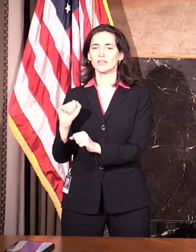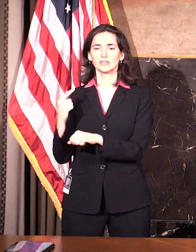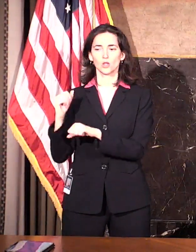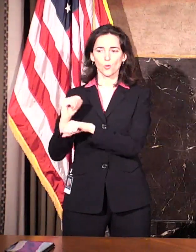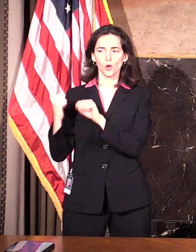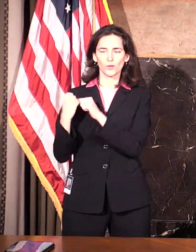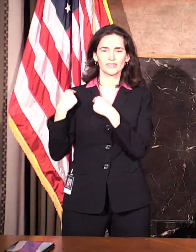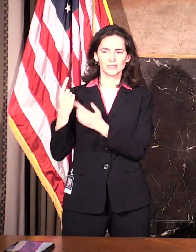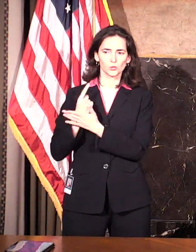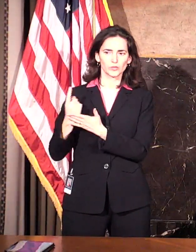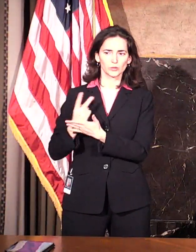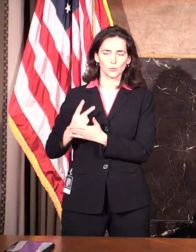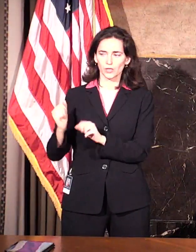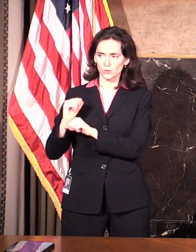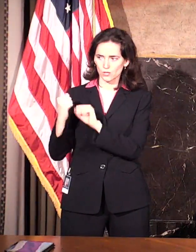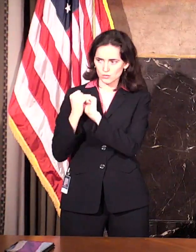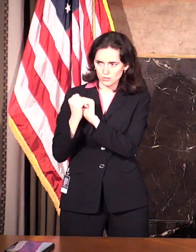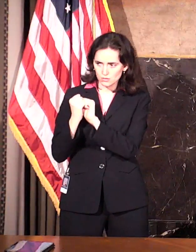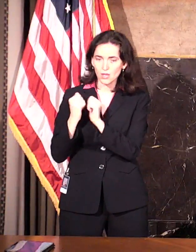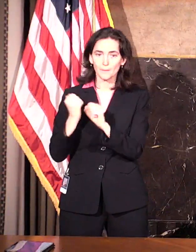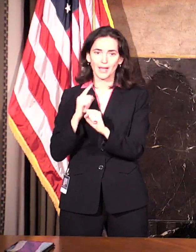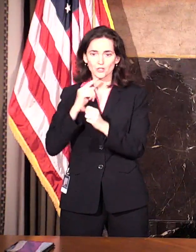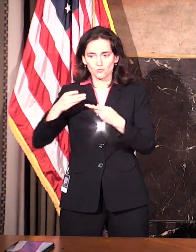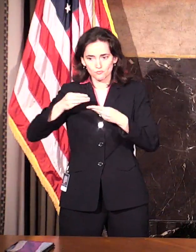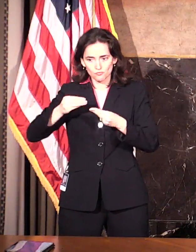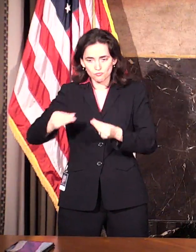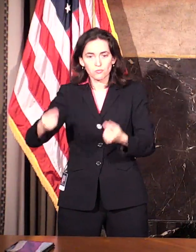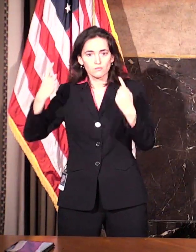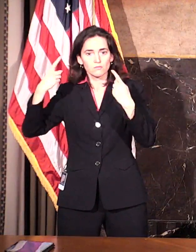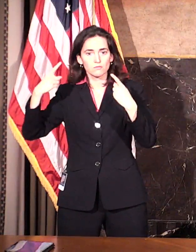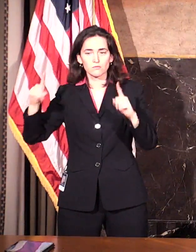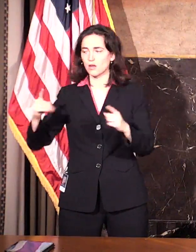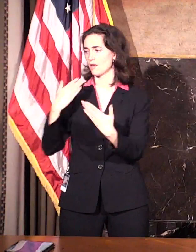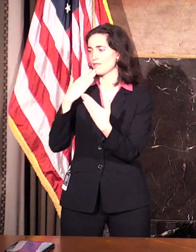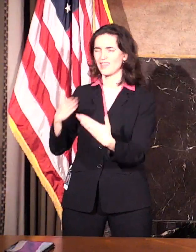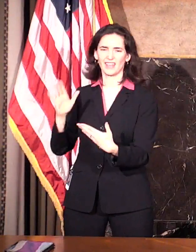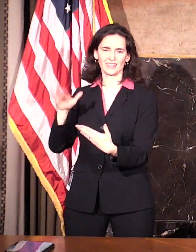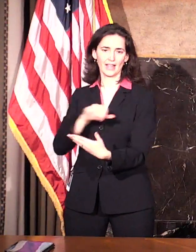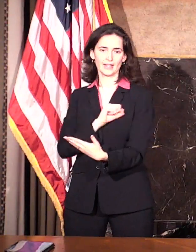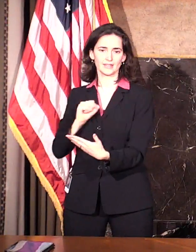weeks to make this happen in an organized fashion.